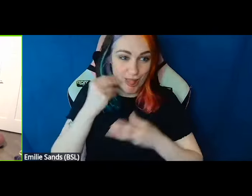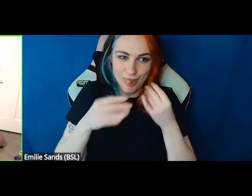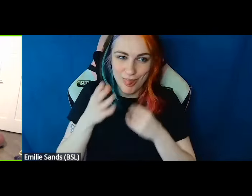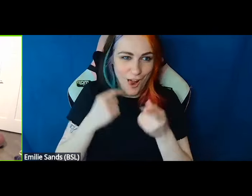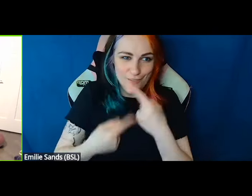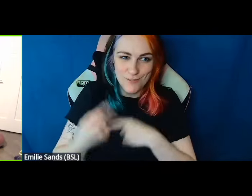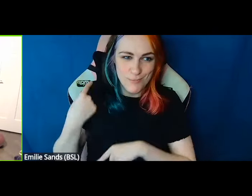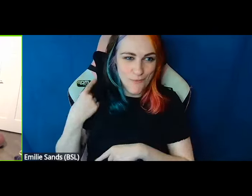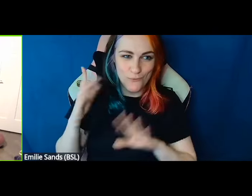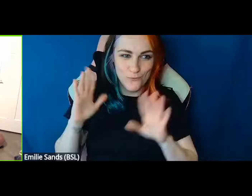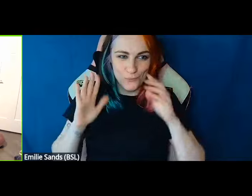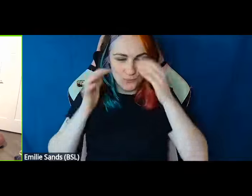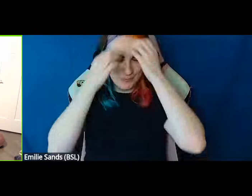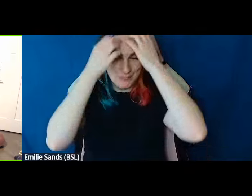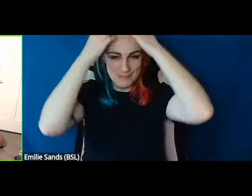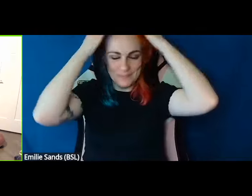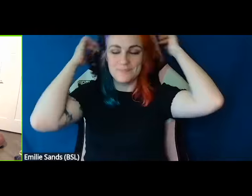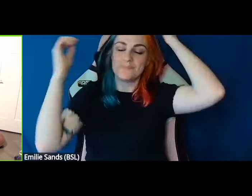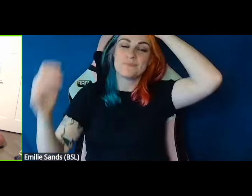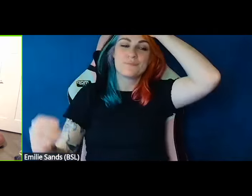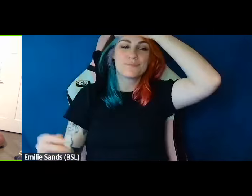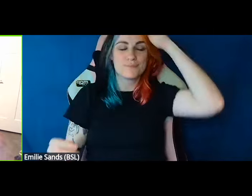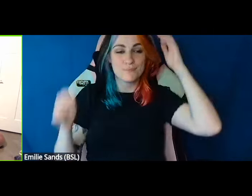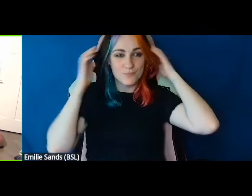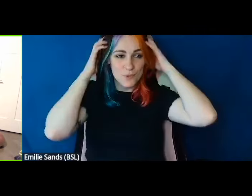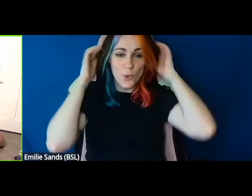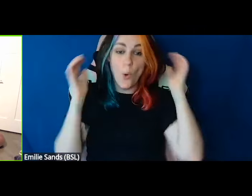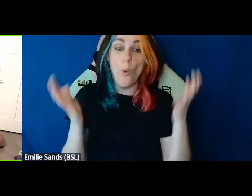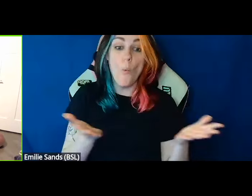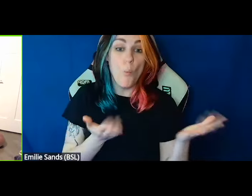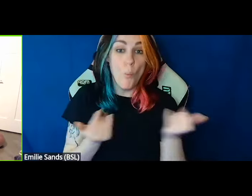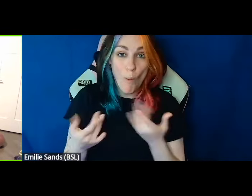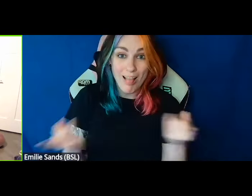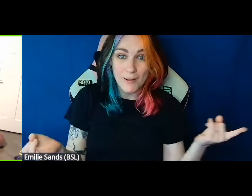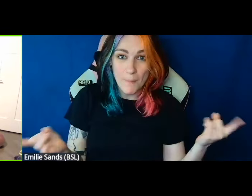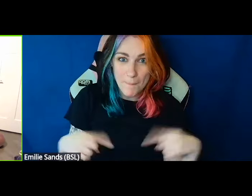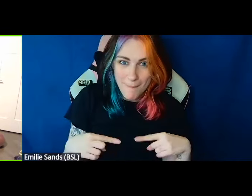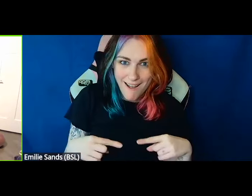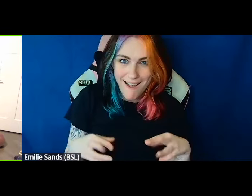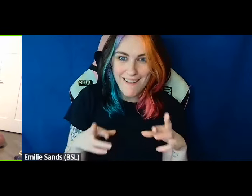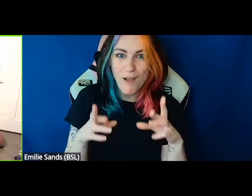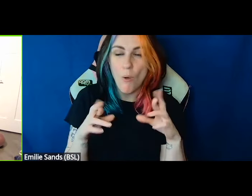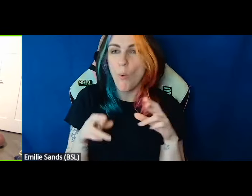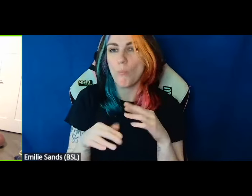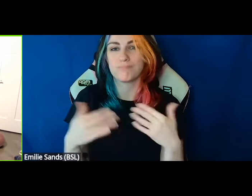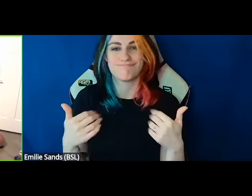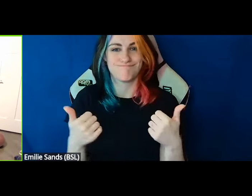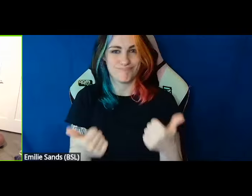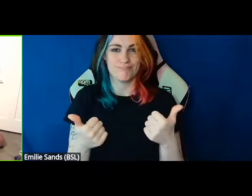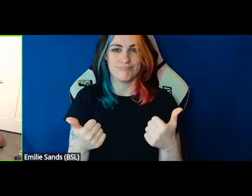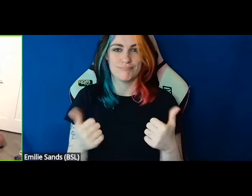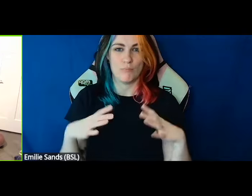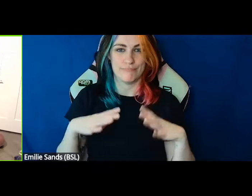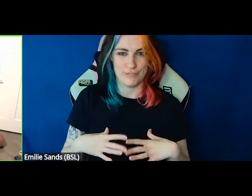right. Welcome back, everyone. I hope you had a fantastic break.